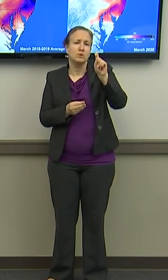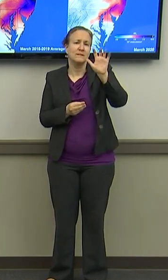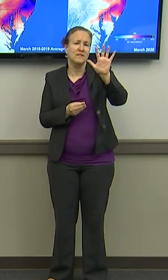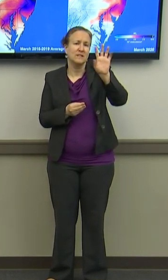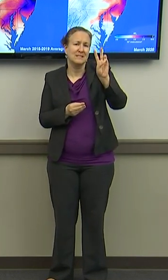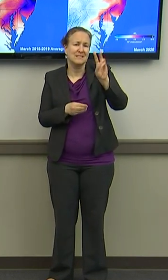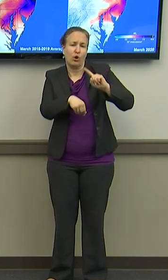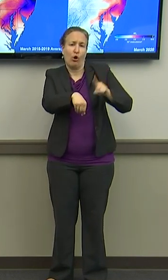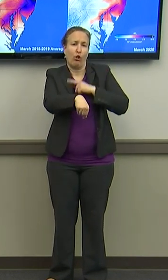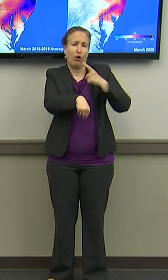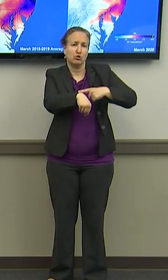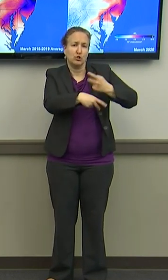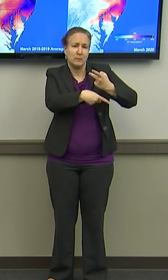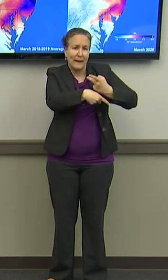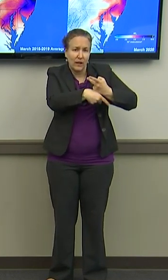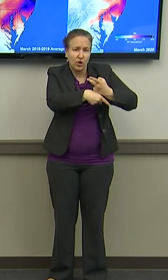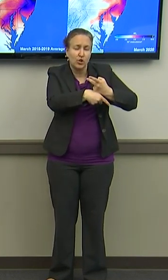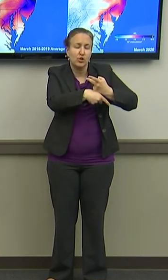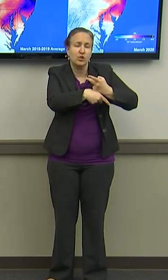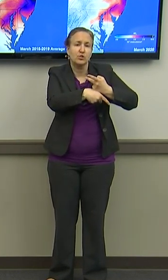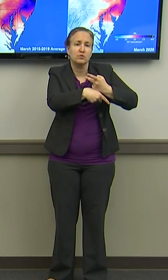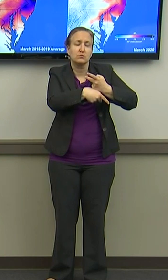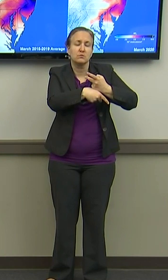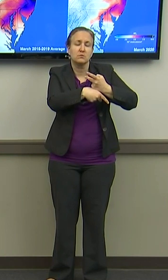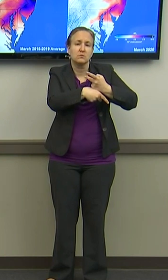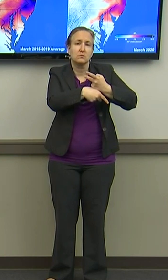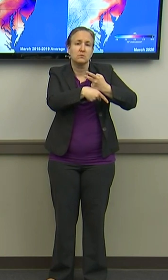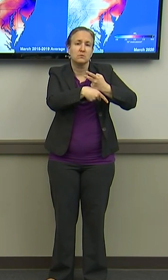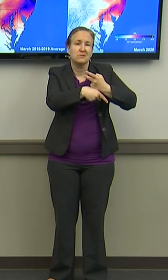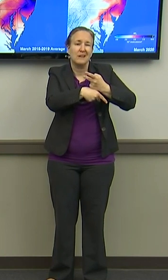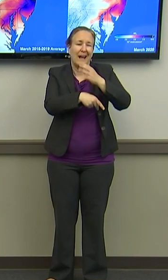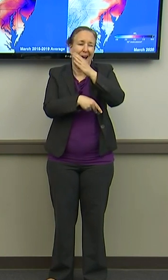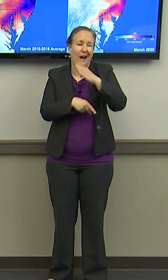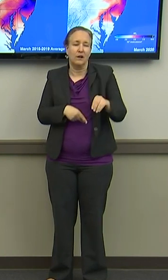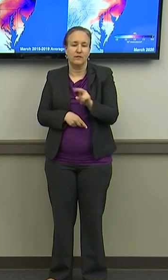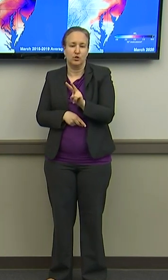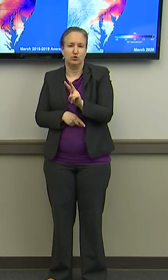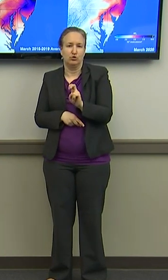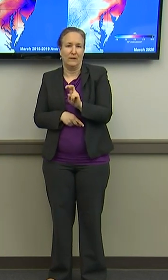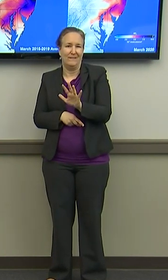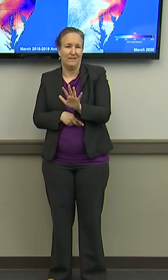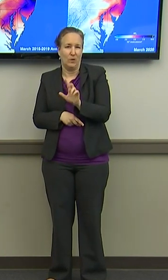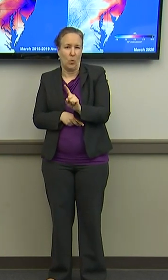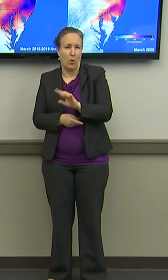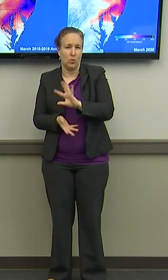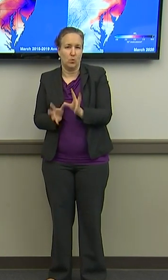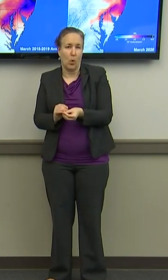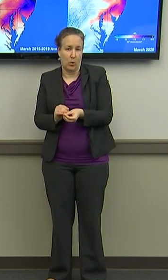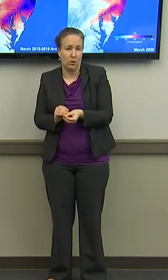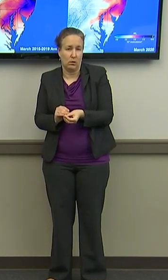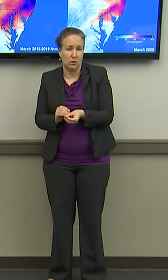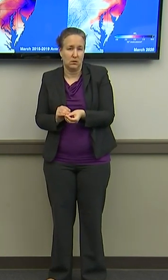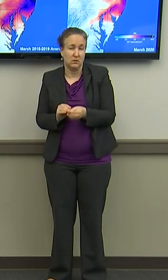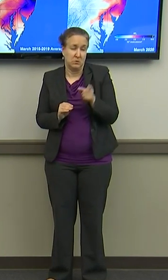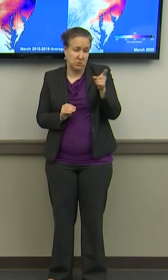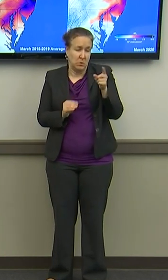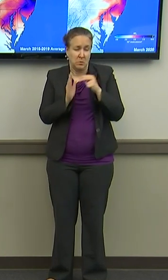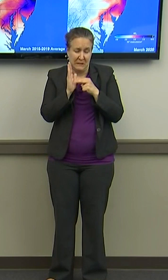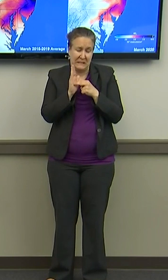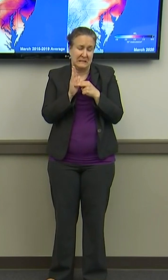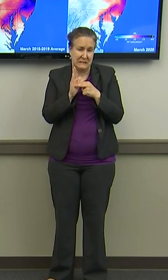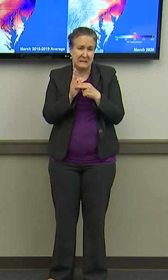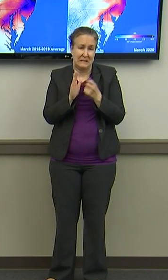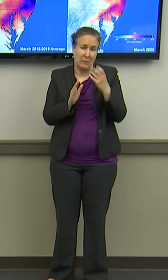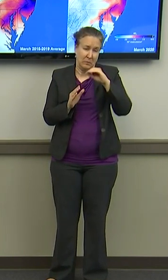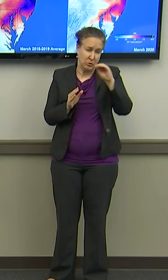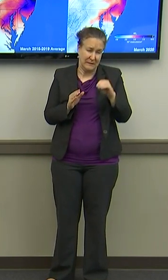156 long-term care out of 251 total. So we